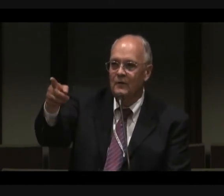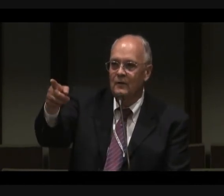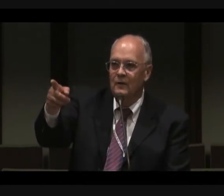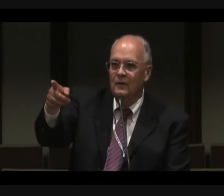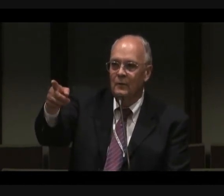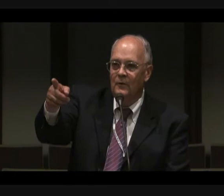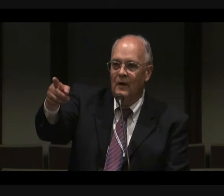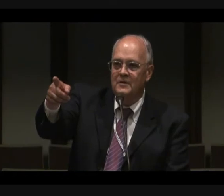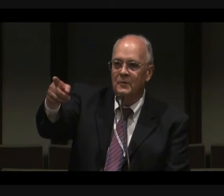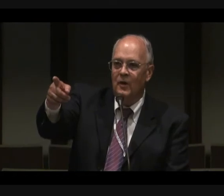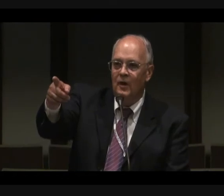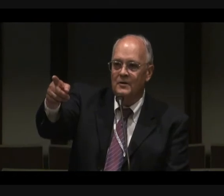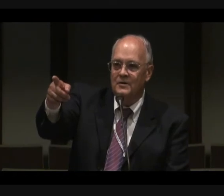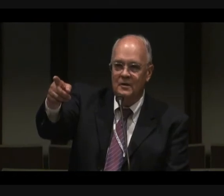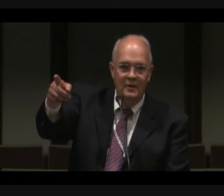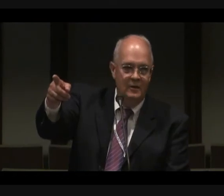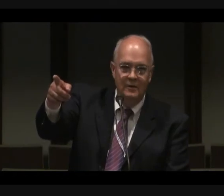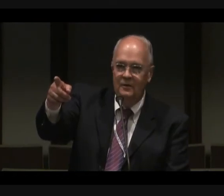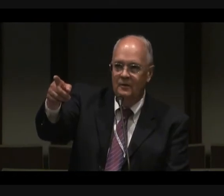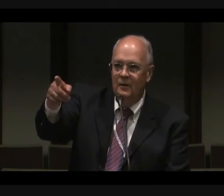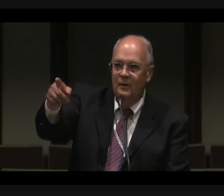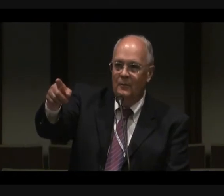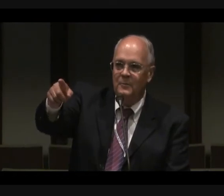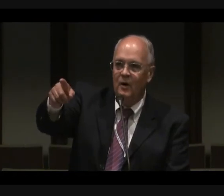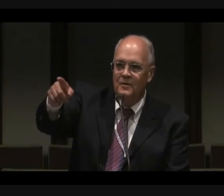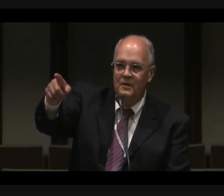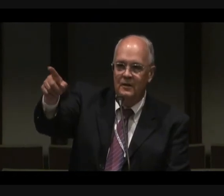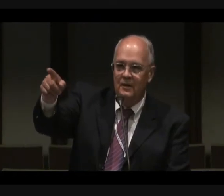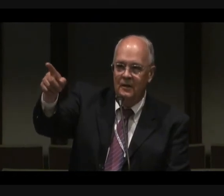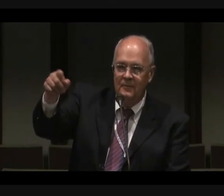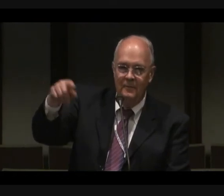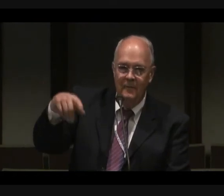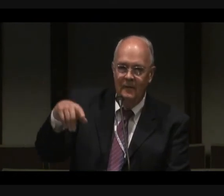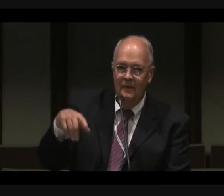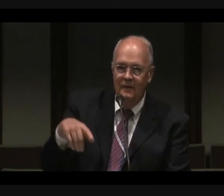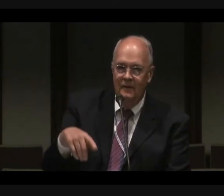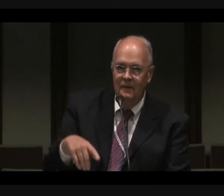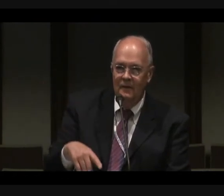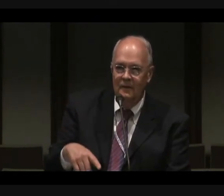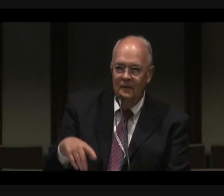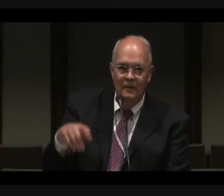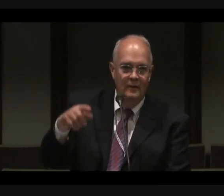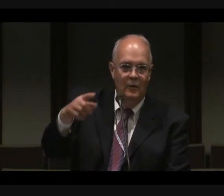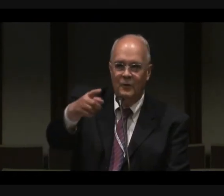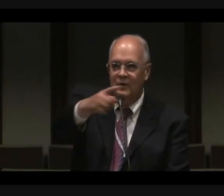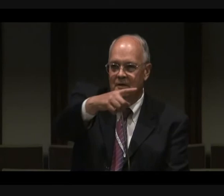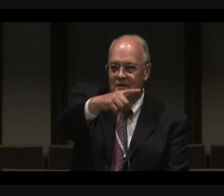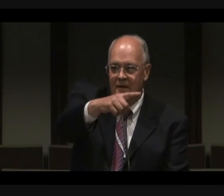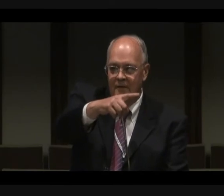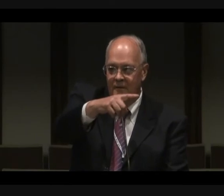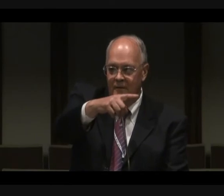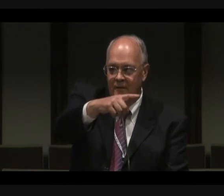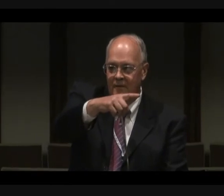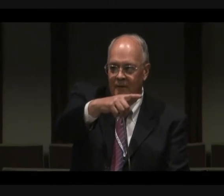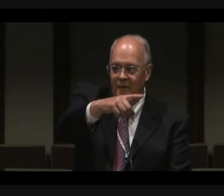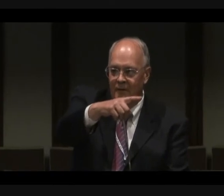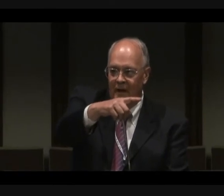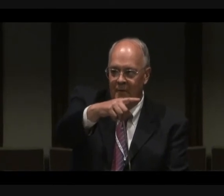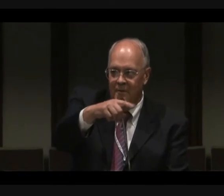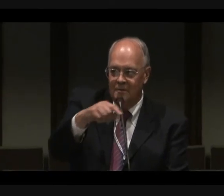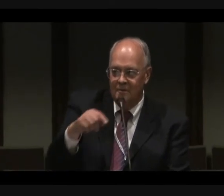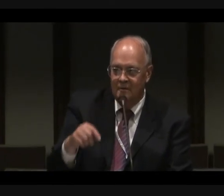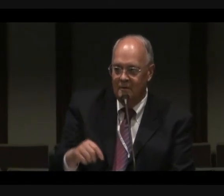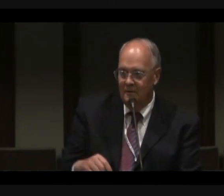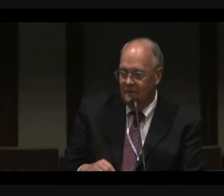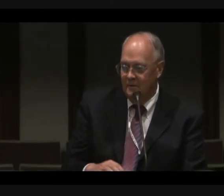Yeah. We've got some cards here. We have some cards at the over on this side,